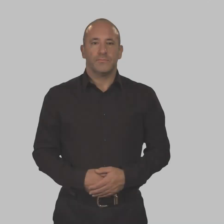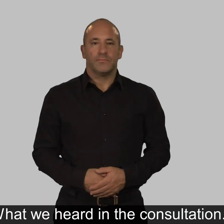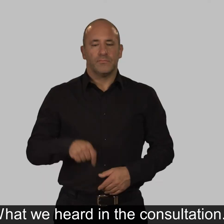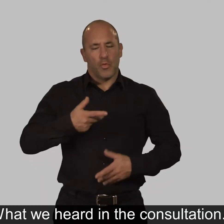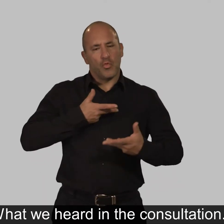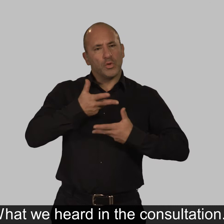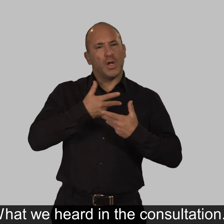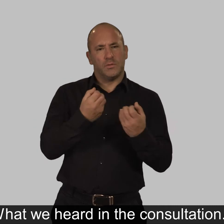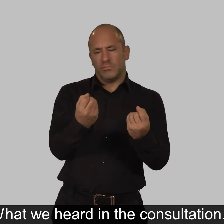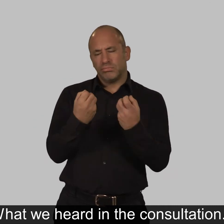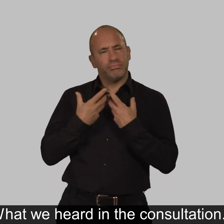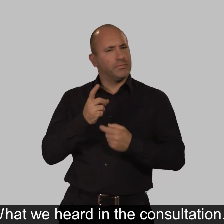What we heard in the consultation.